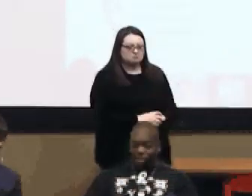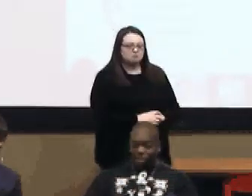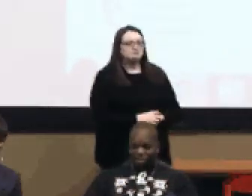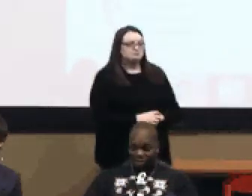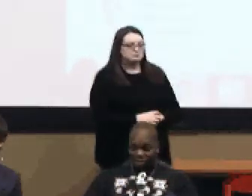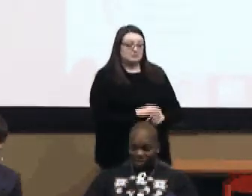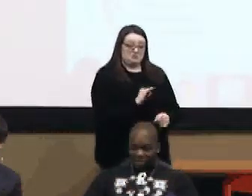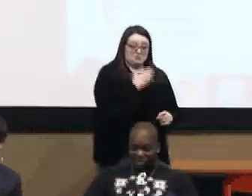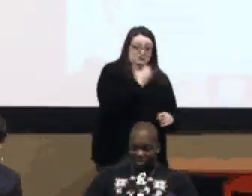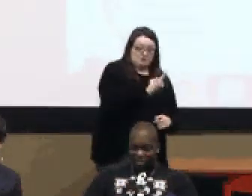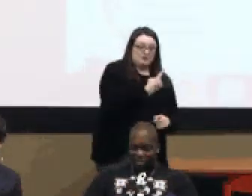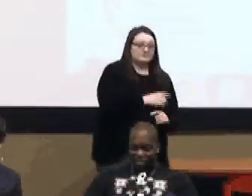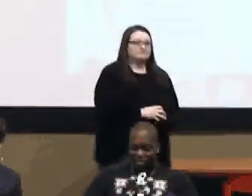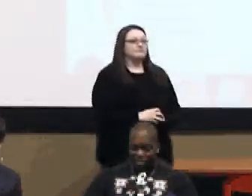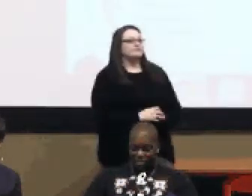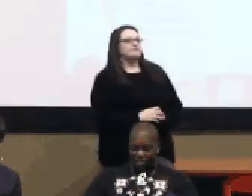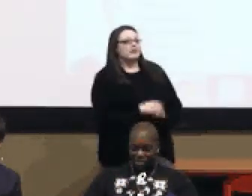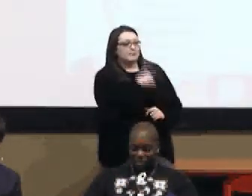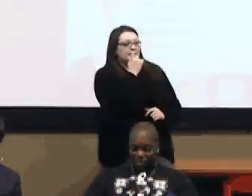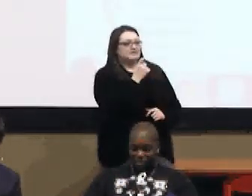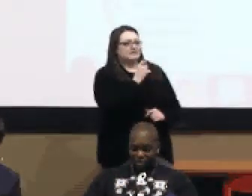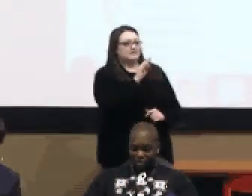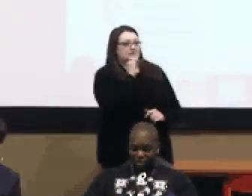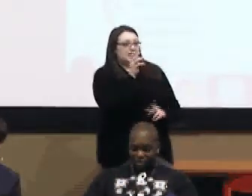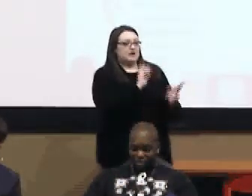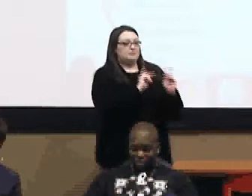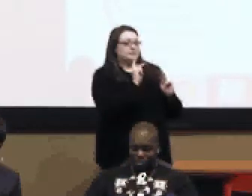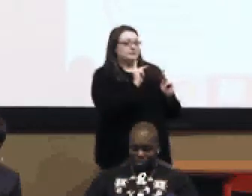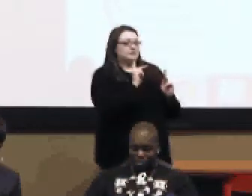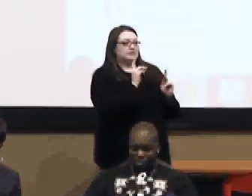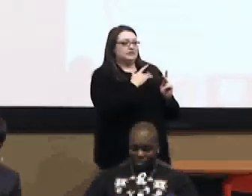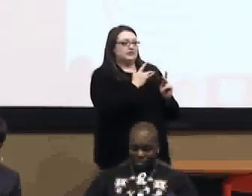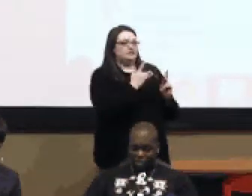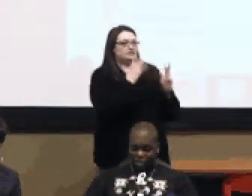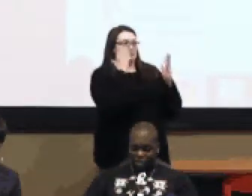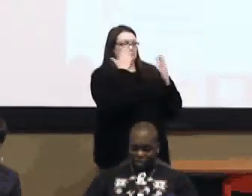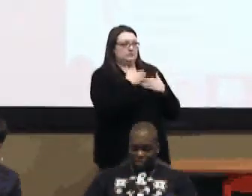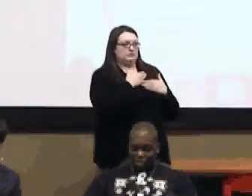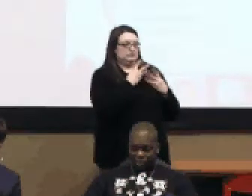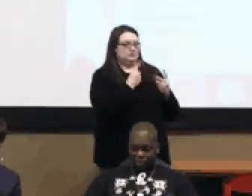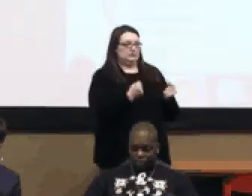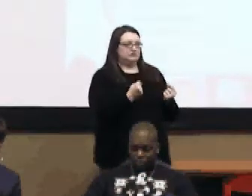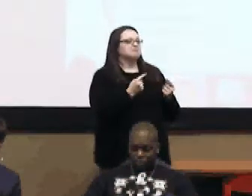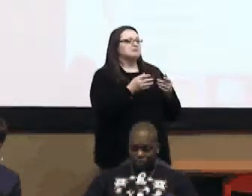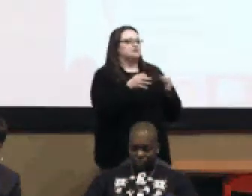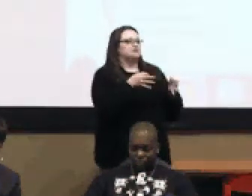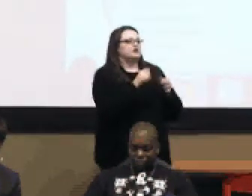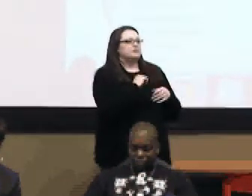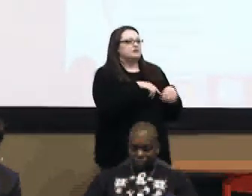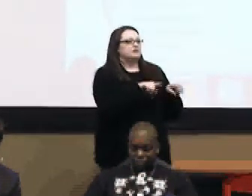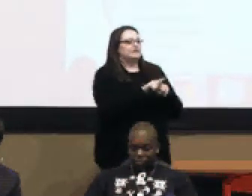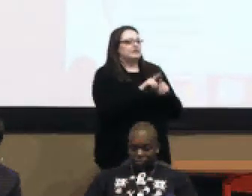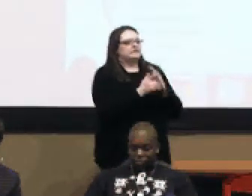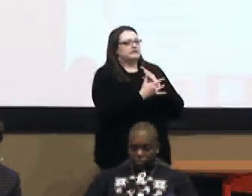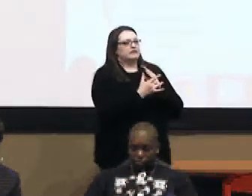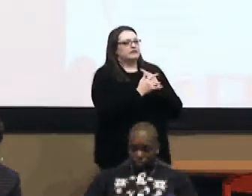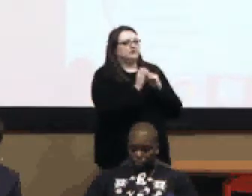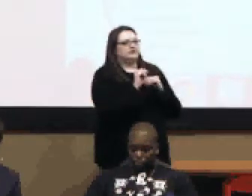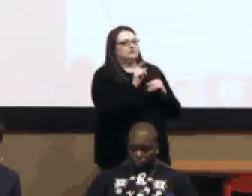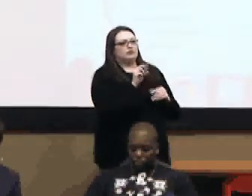and because otherwise people's eyes tend to glaze over. But typically I describe myself as a technology entrepreneur.